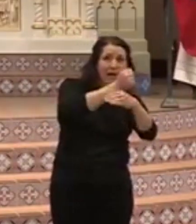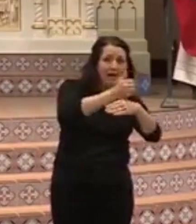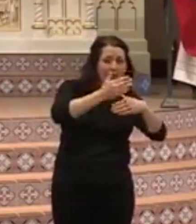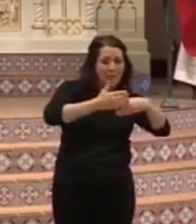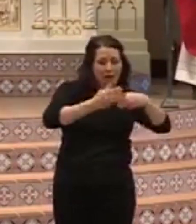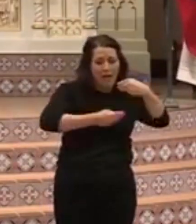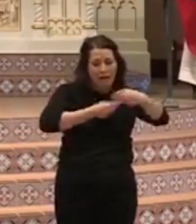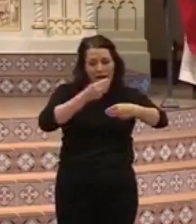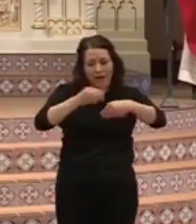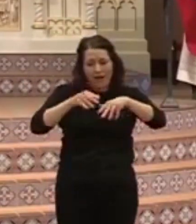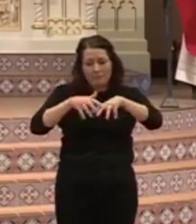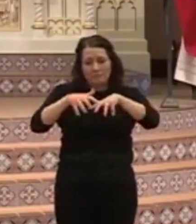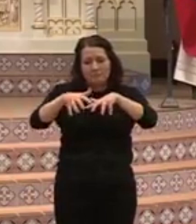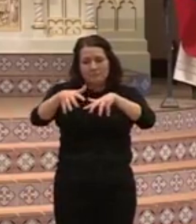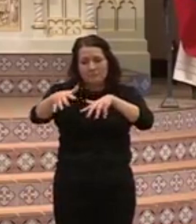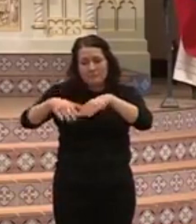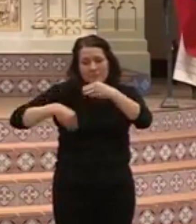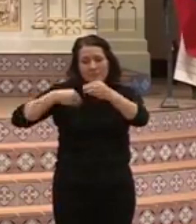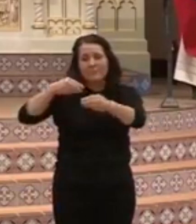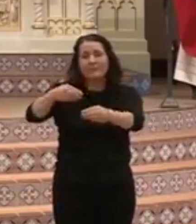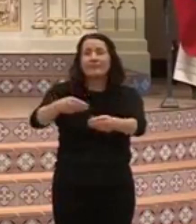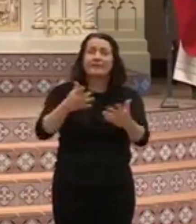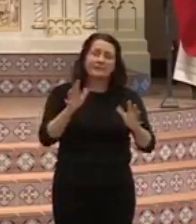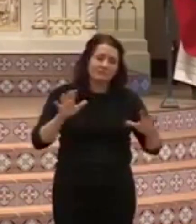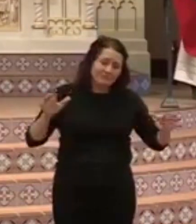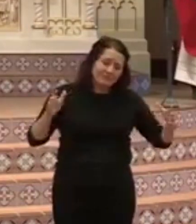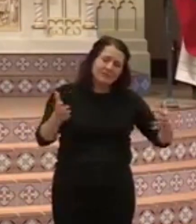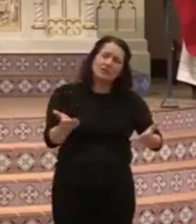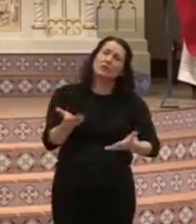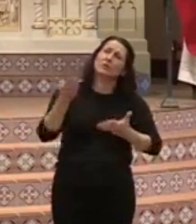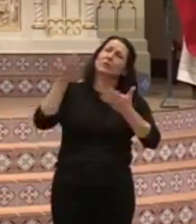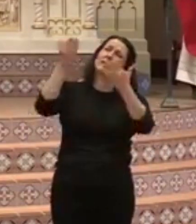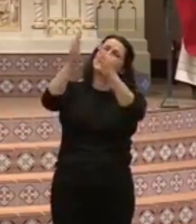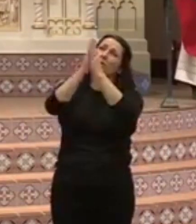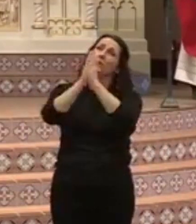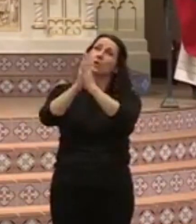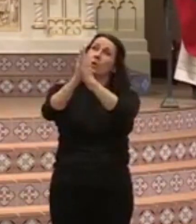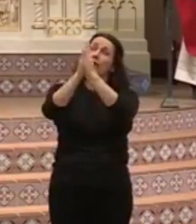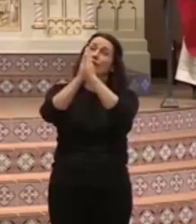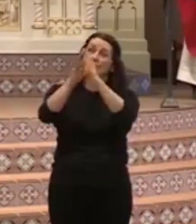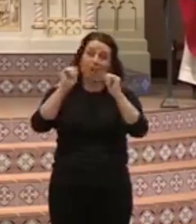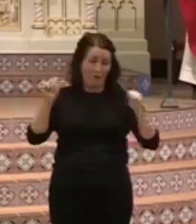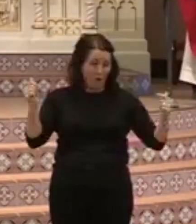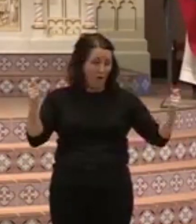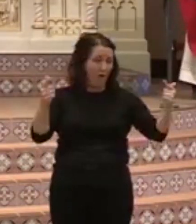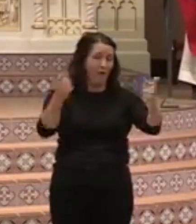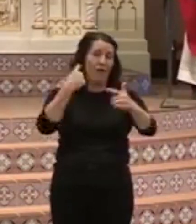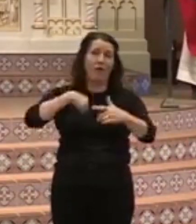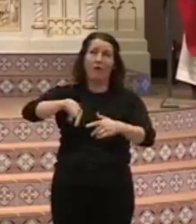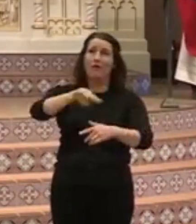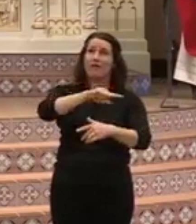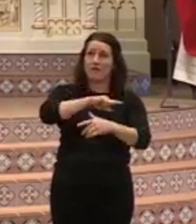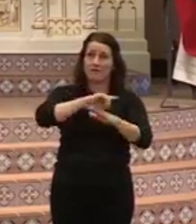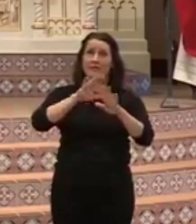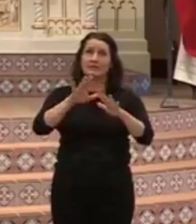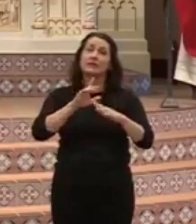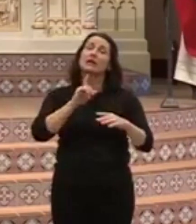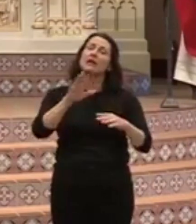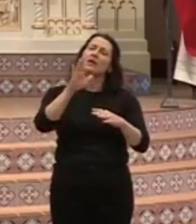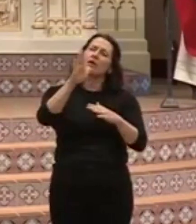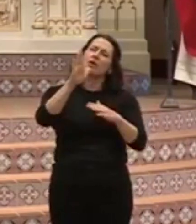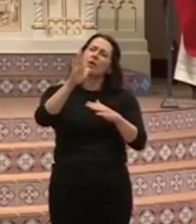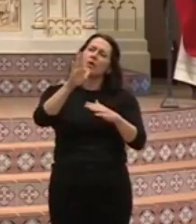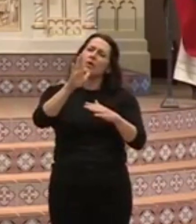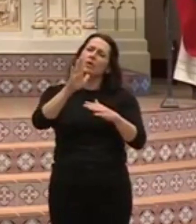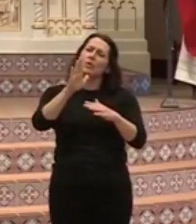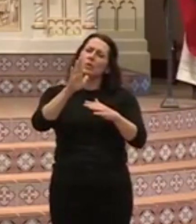descendants, graciously hear the prayers of your Church, that the promise you first made your